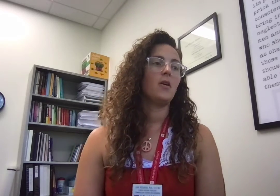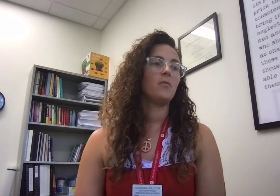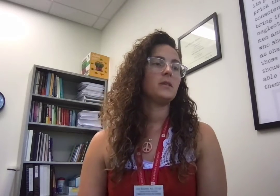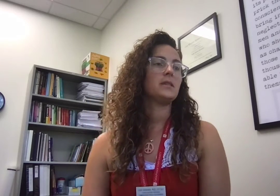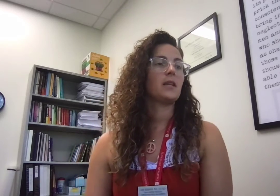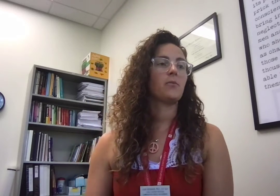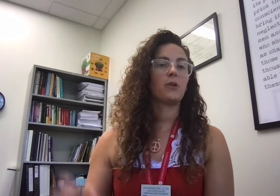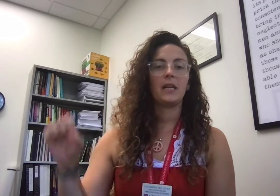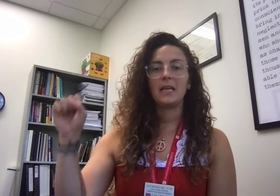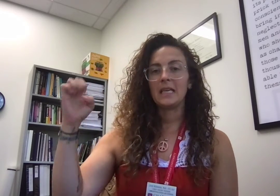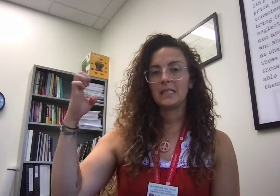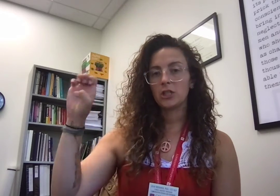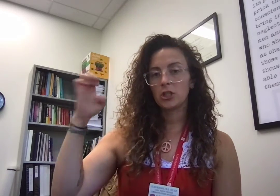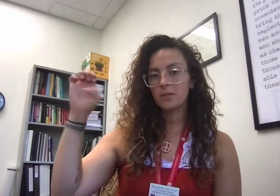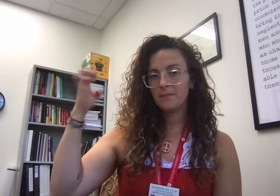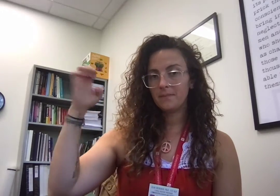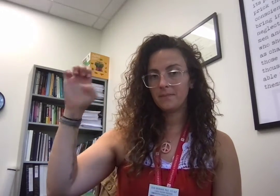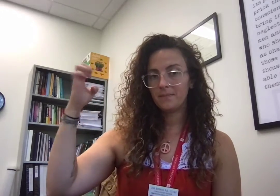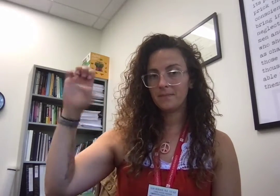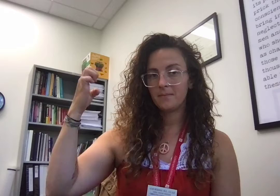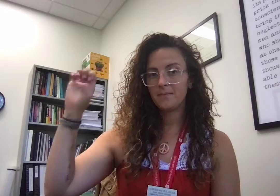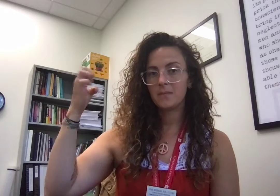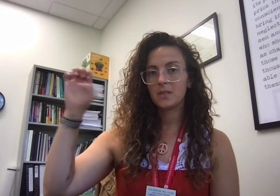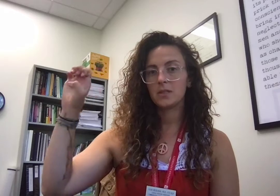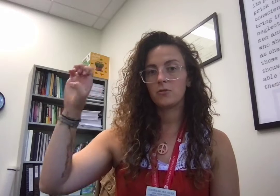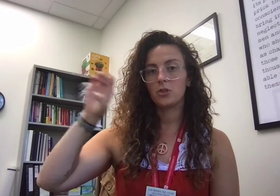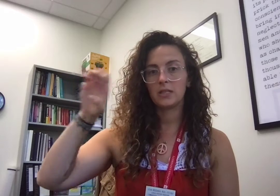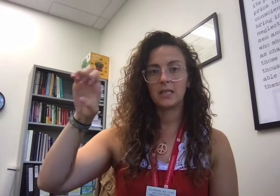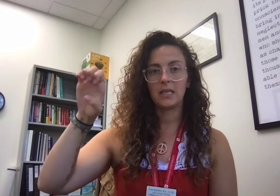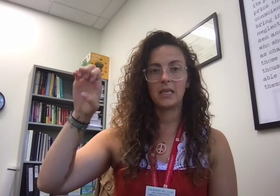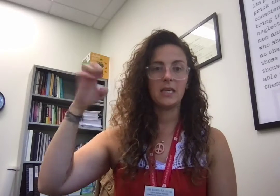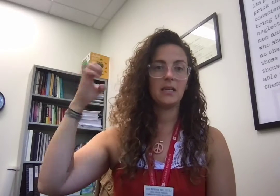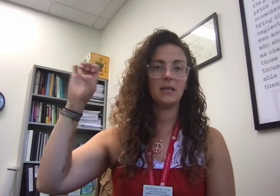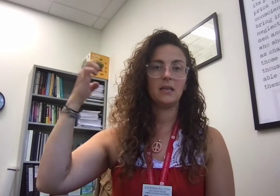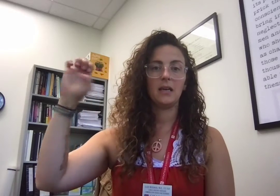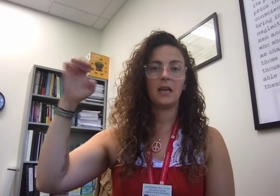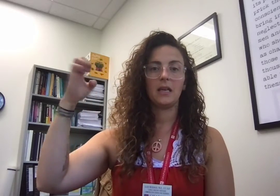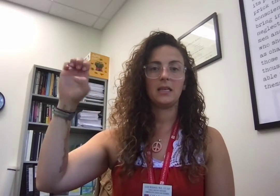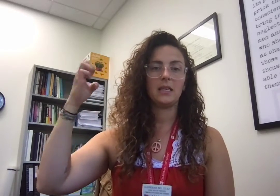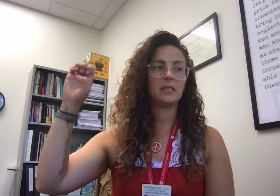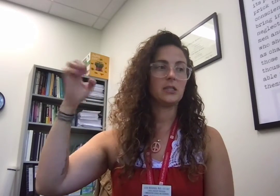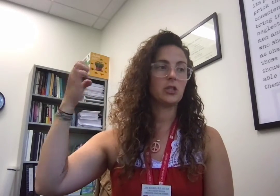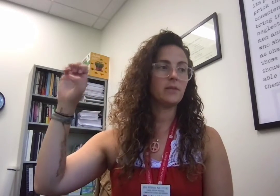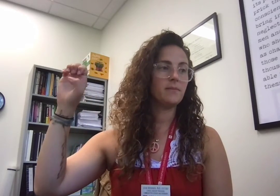We celebrate Easter. So just an E, and Easter.